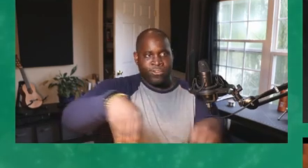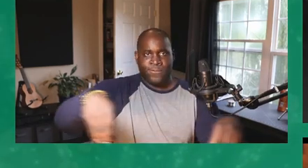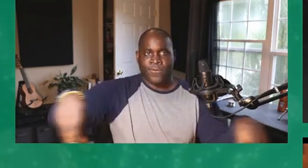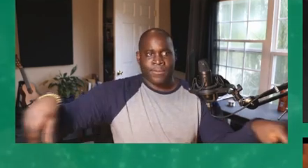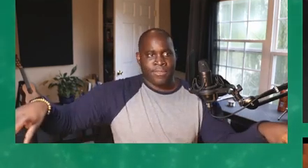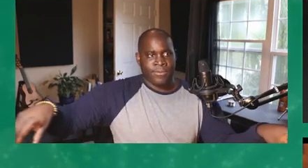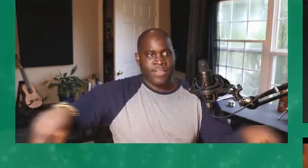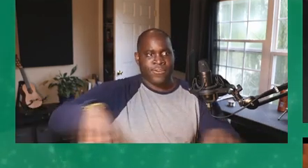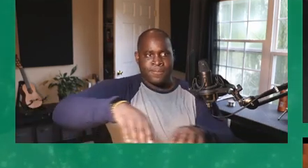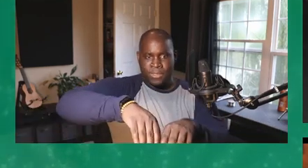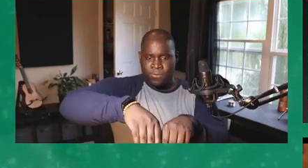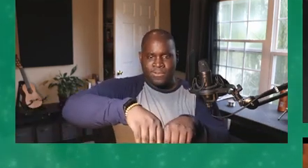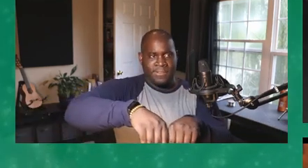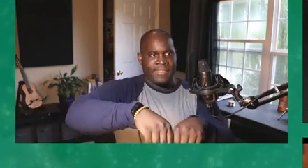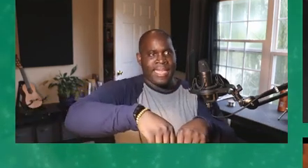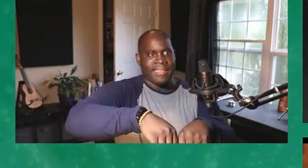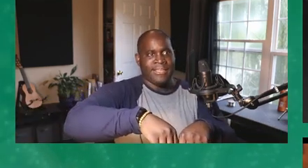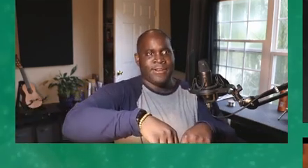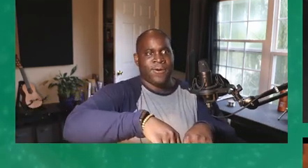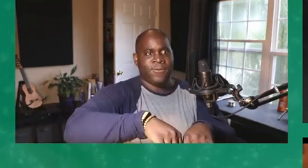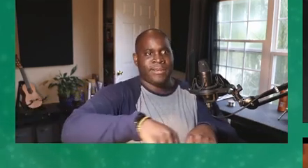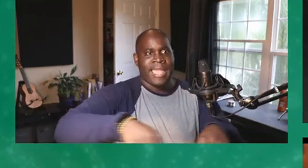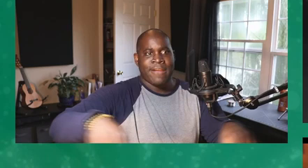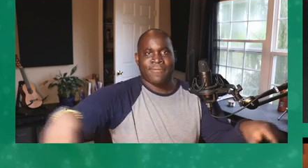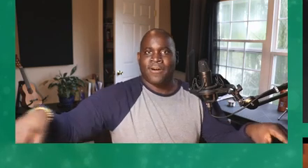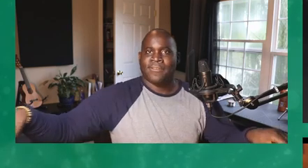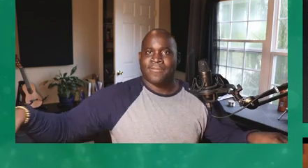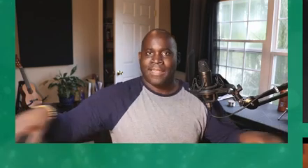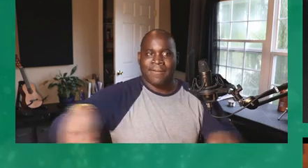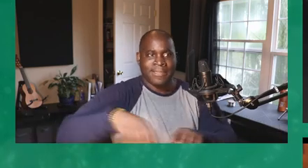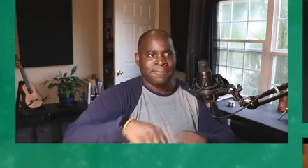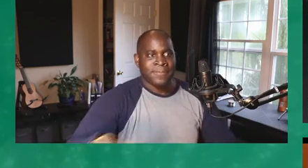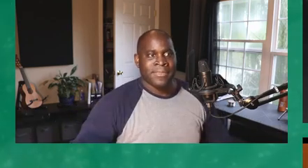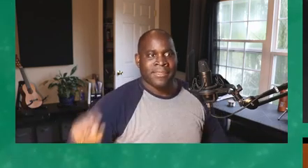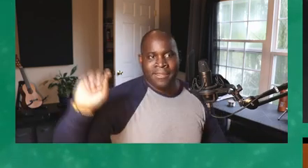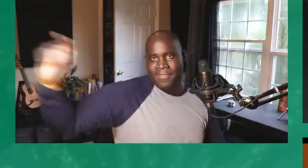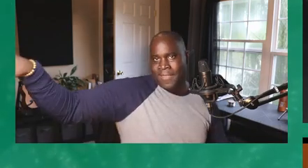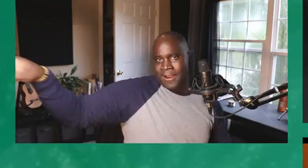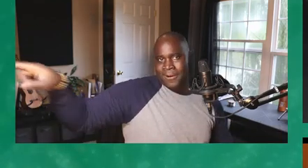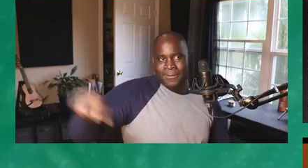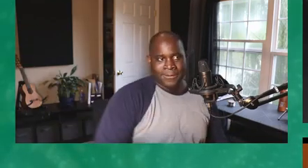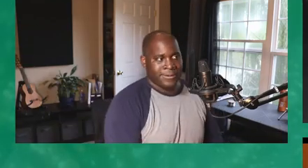Breach. She's forming the breach, which is that, you know, Niagara Falls of lava.